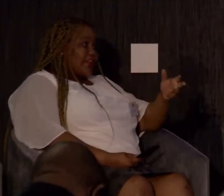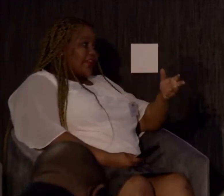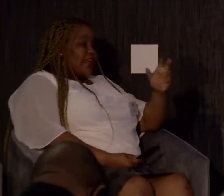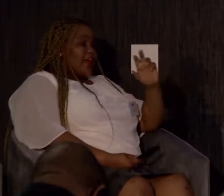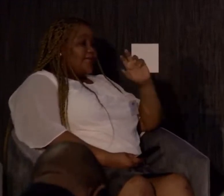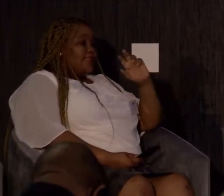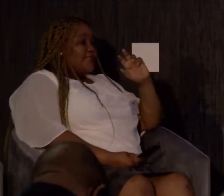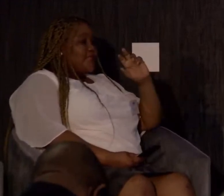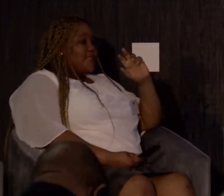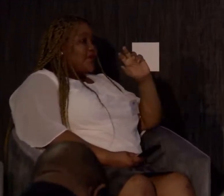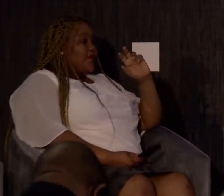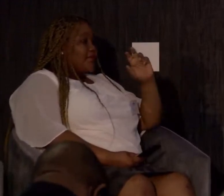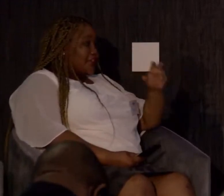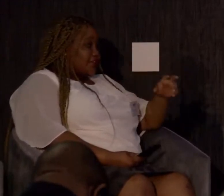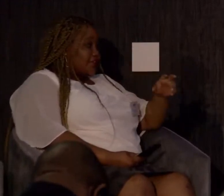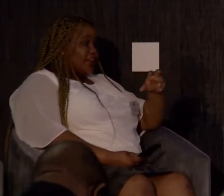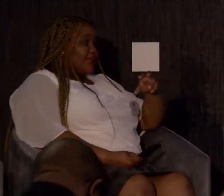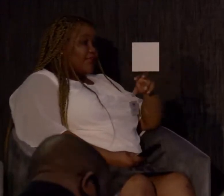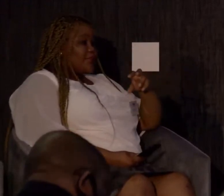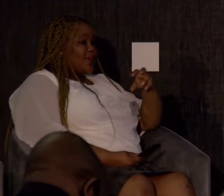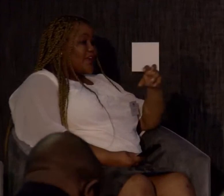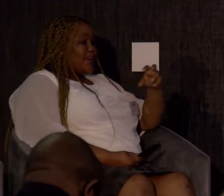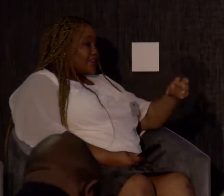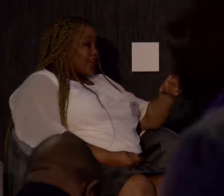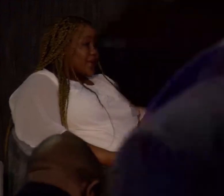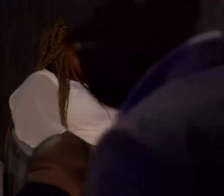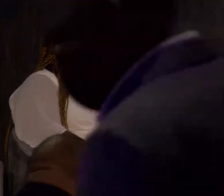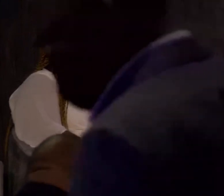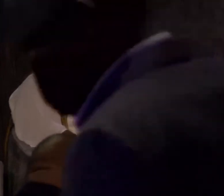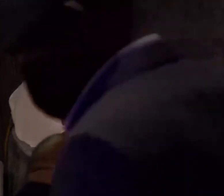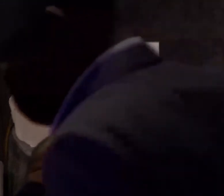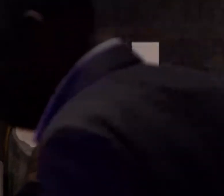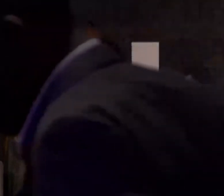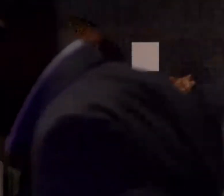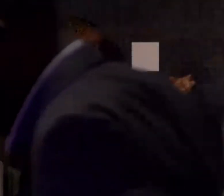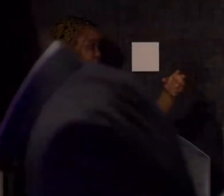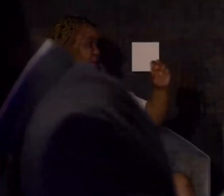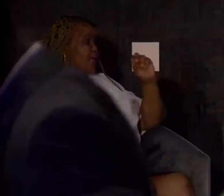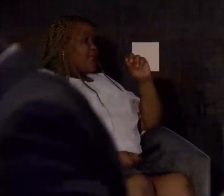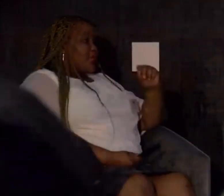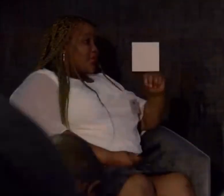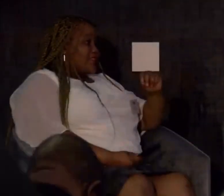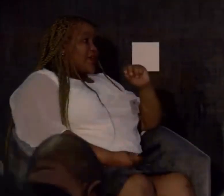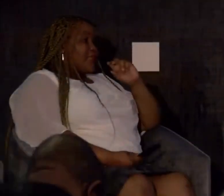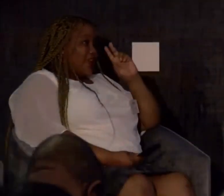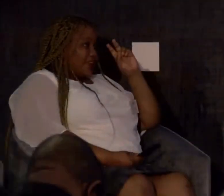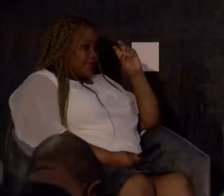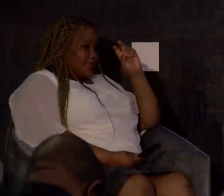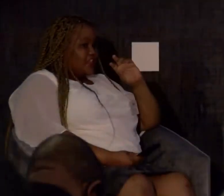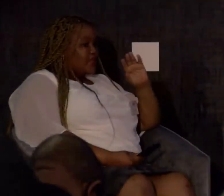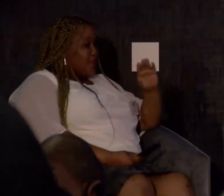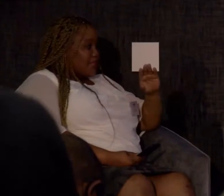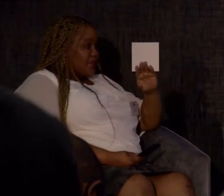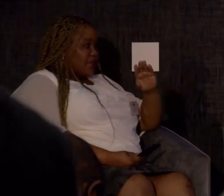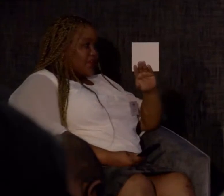unfortunately, very difficult to access skills education, because maybe,